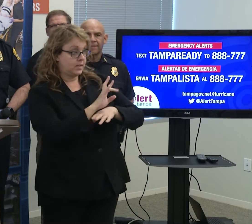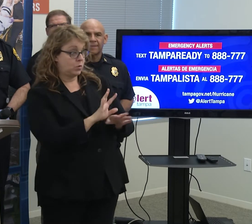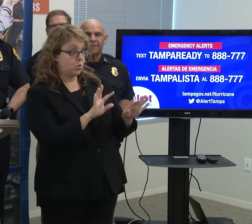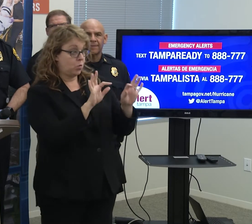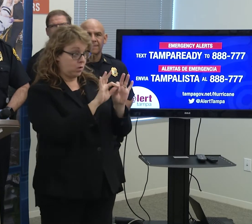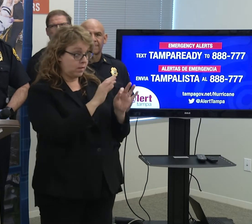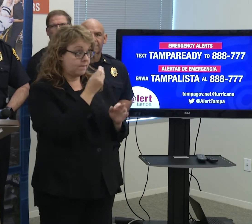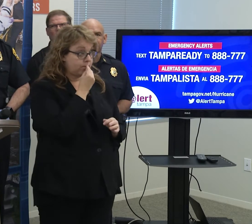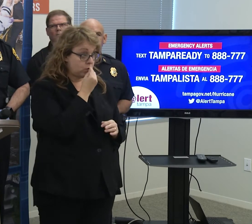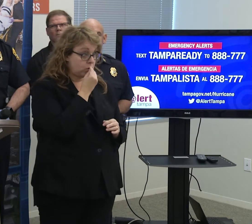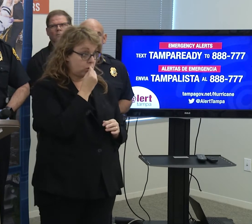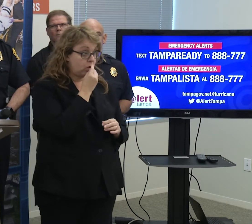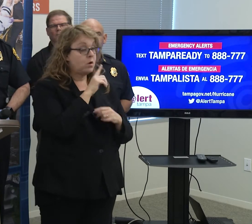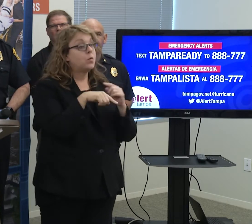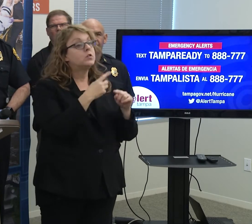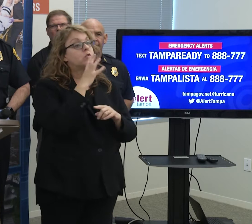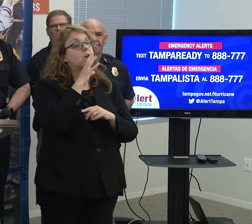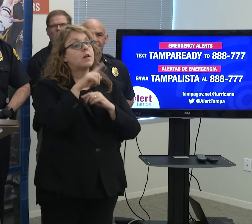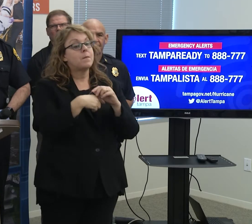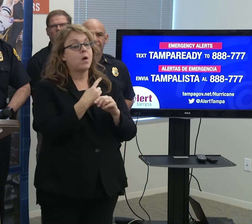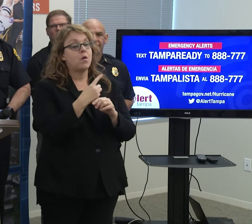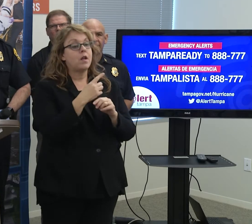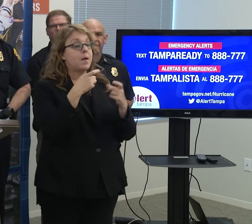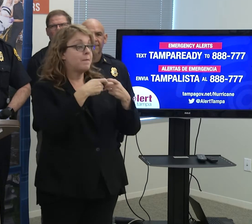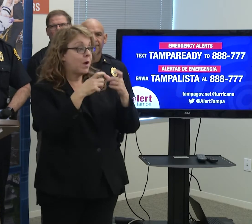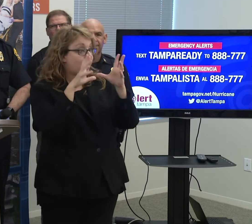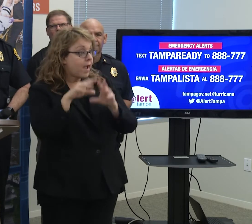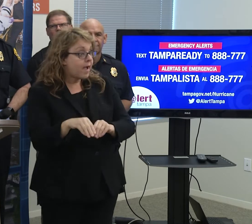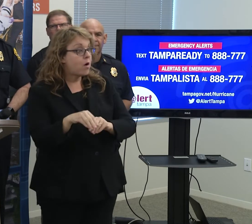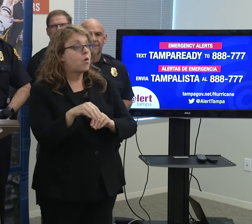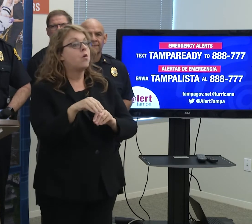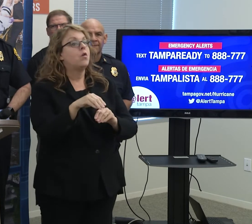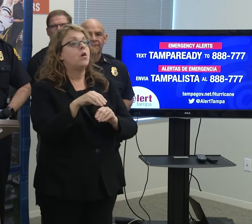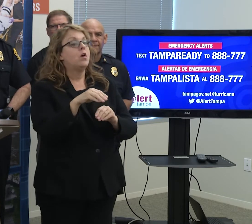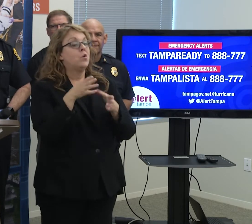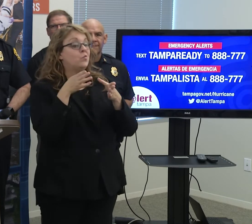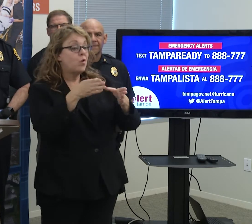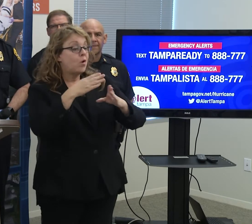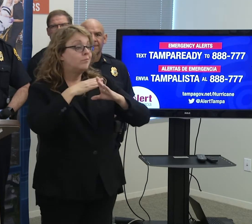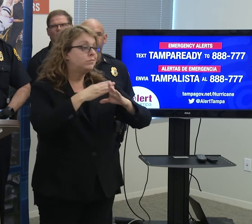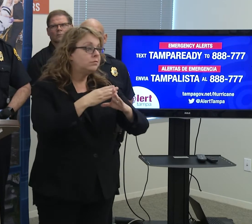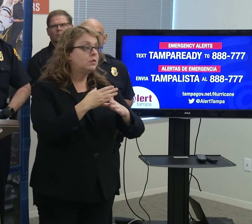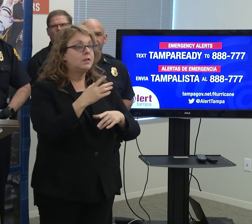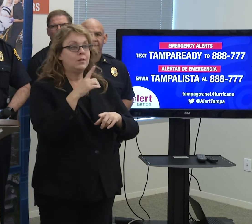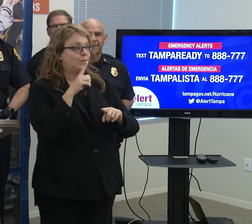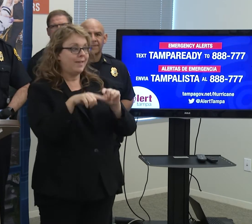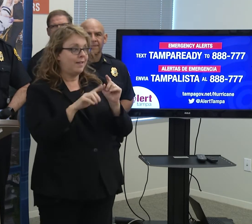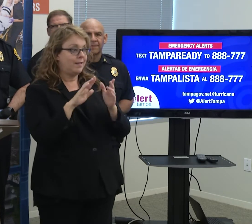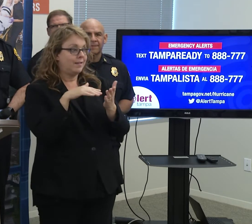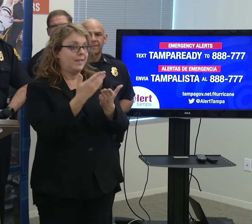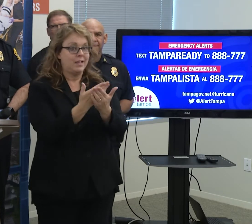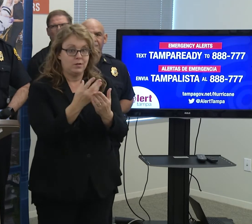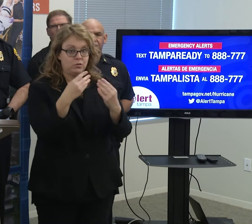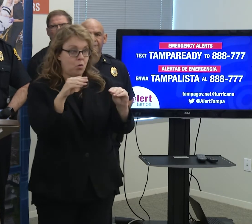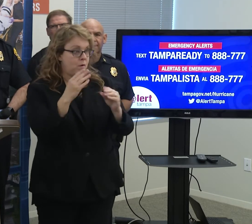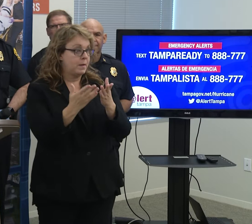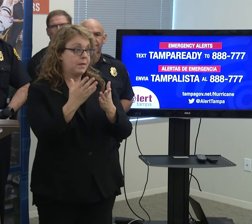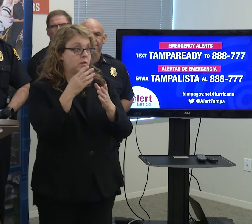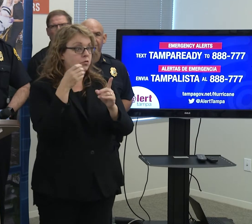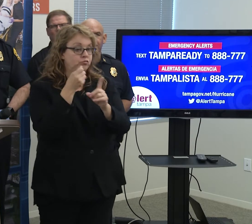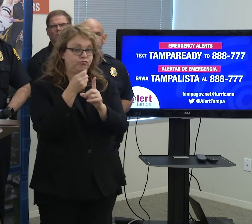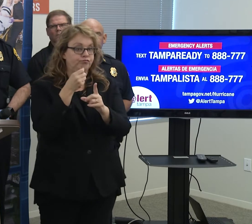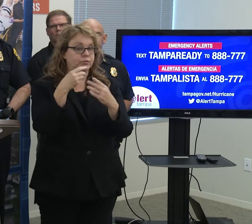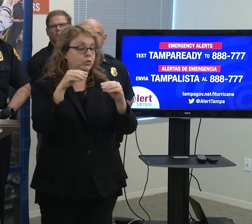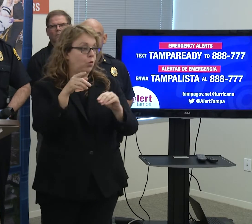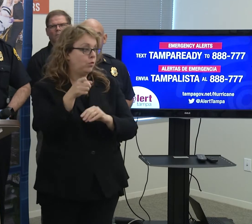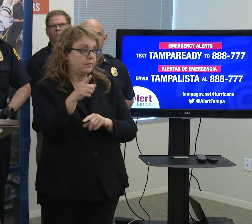of food. Again, when you speak of power outages, logistics, road clearing, you can't get to the store. The store may be impacted,